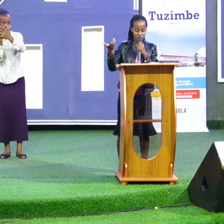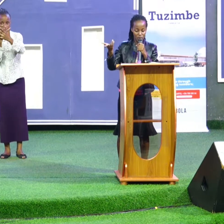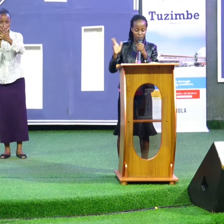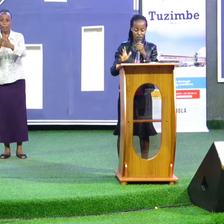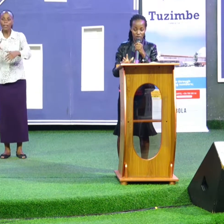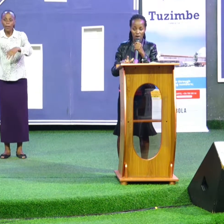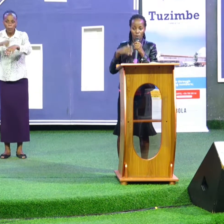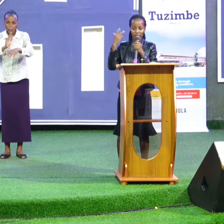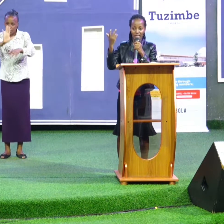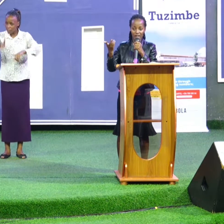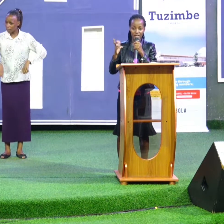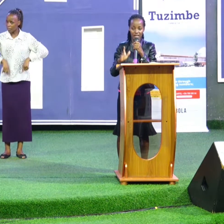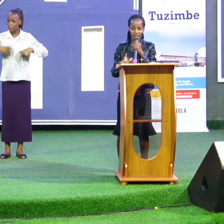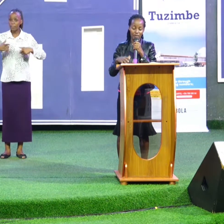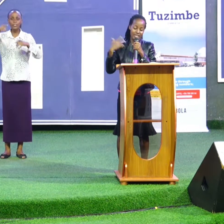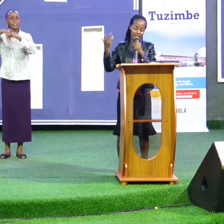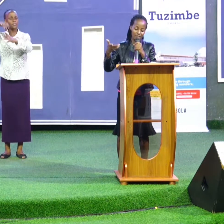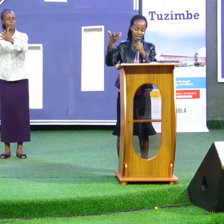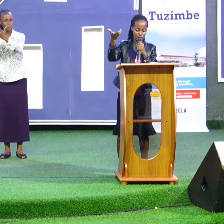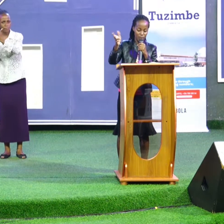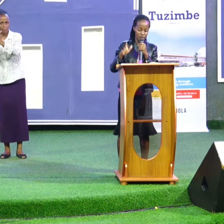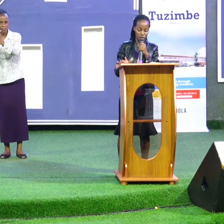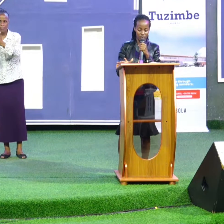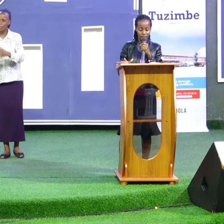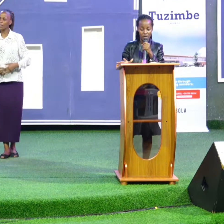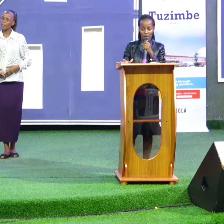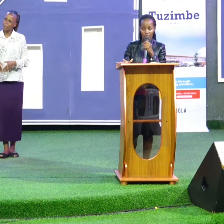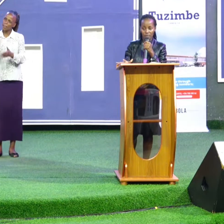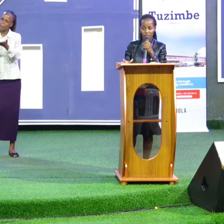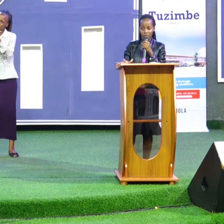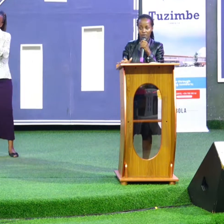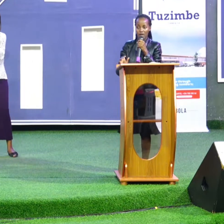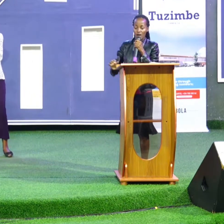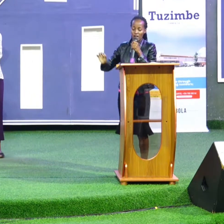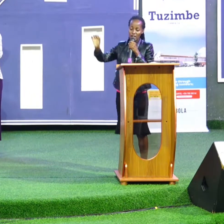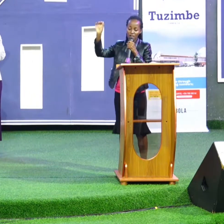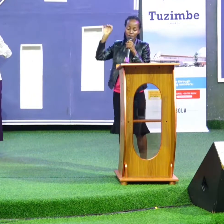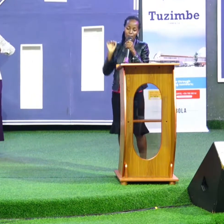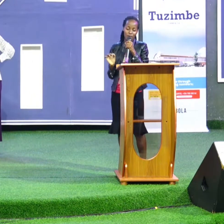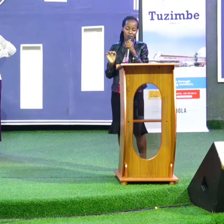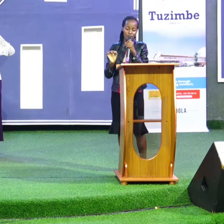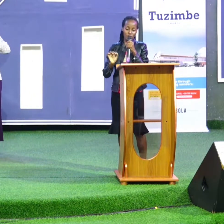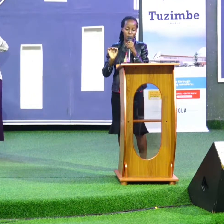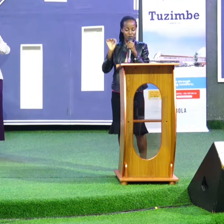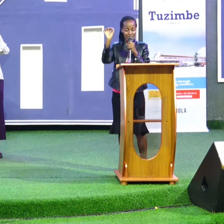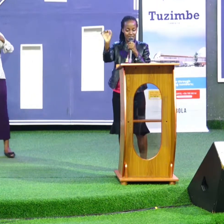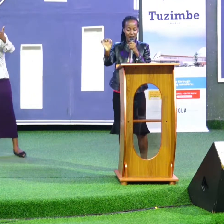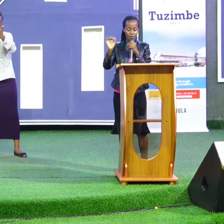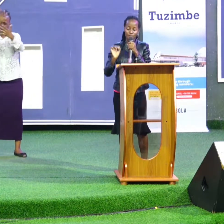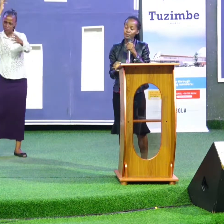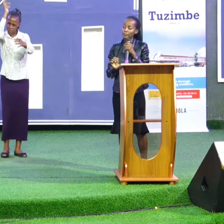like a total prison. When the life they live is a life like a prison. If a physical prison